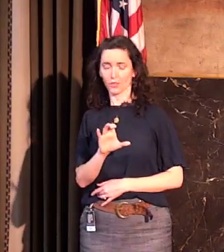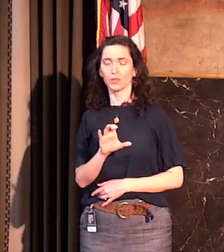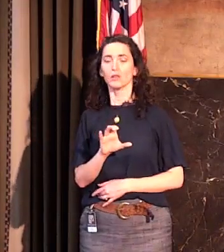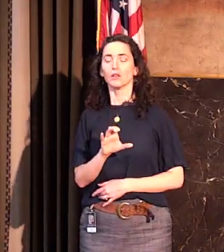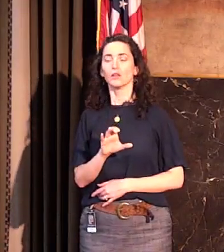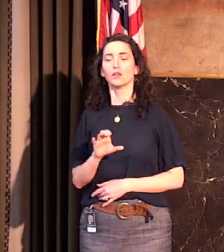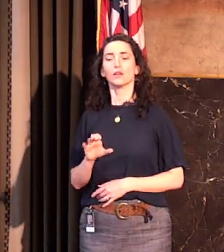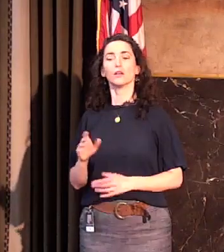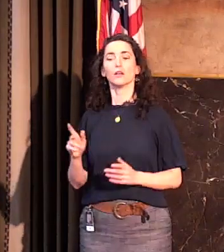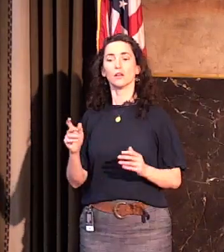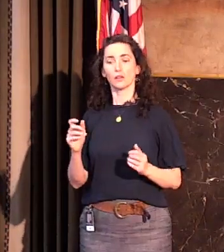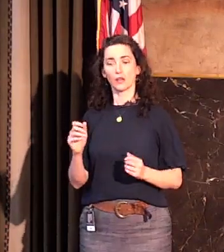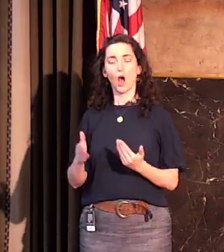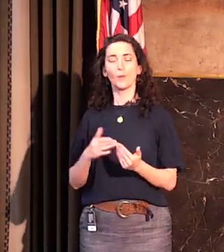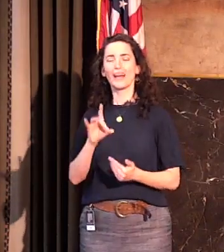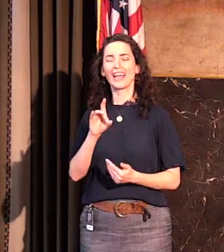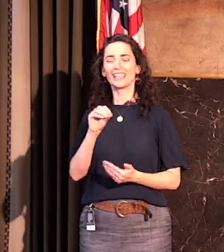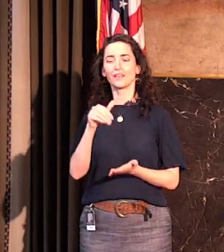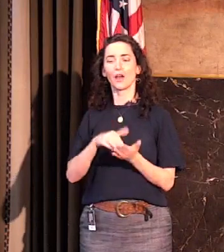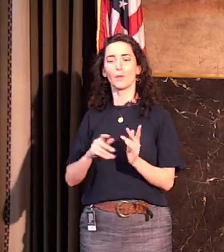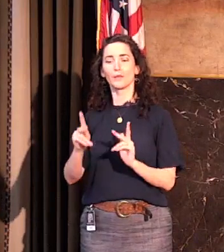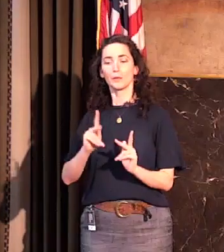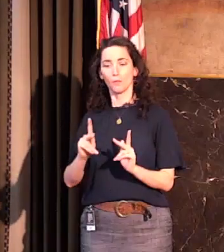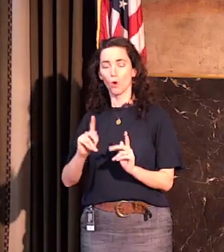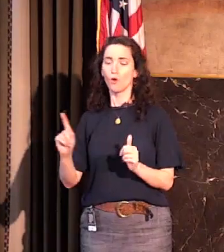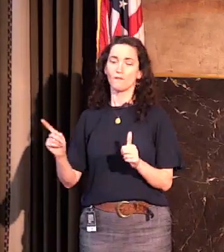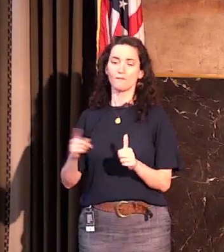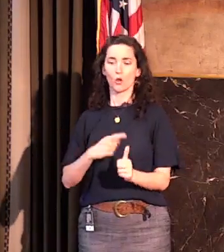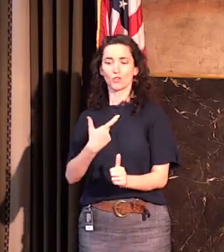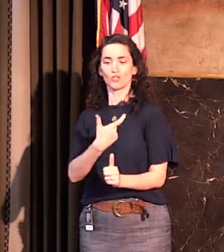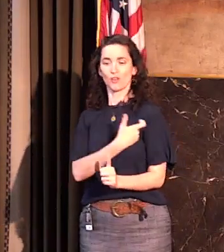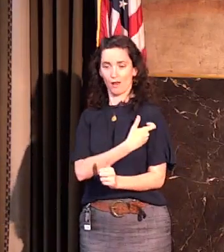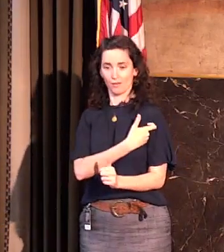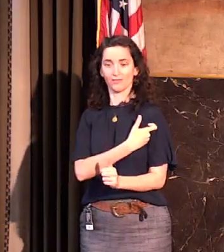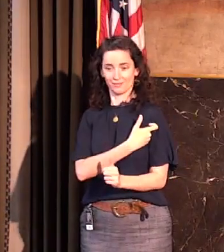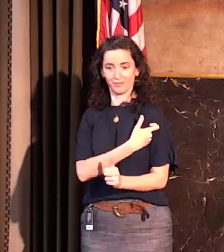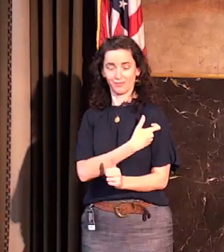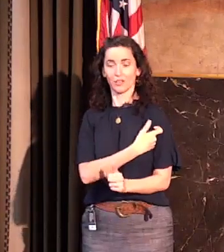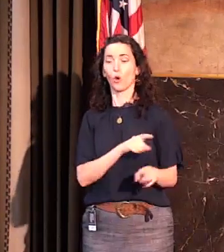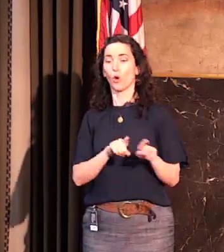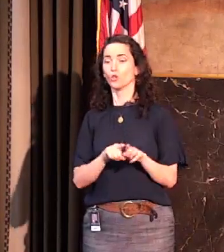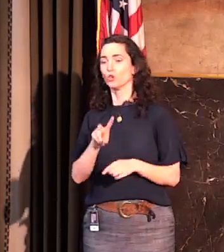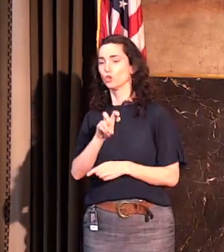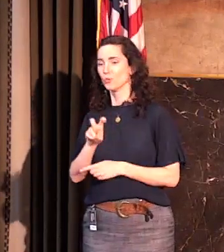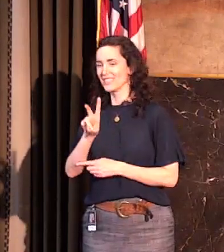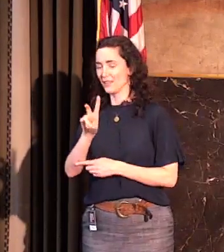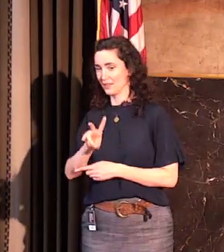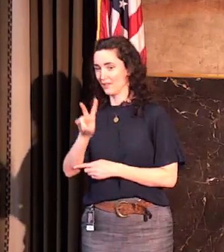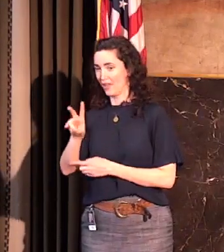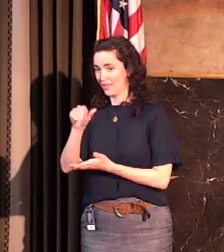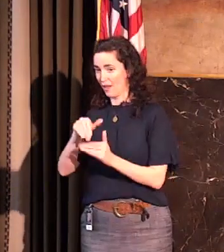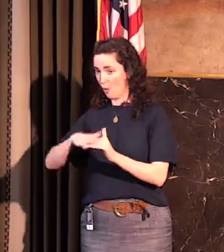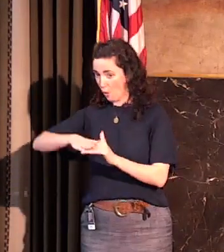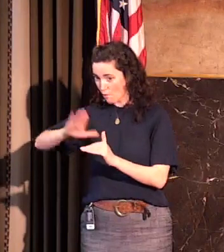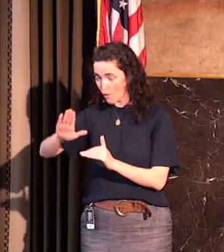individuals received their first shot, and more than 277,000 individuals got their booster